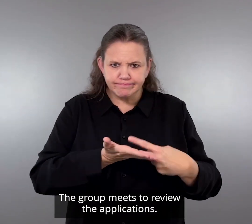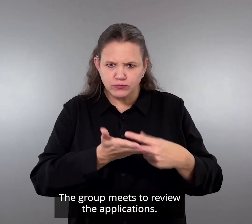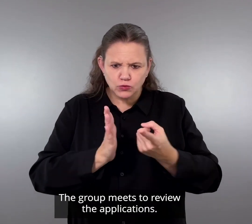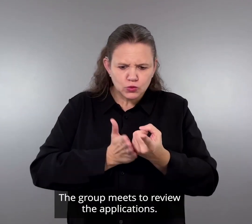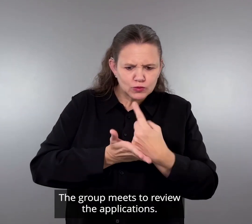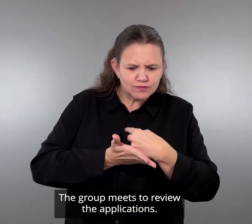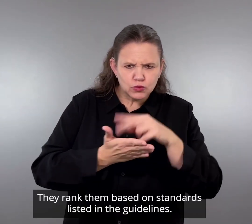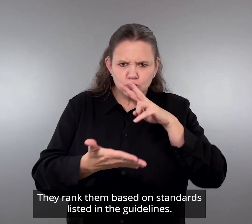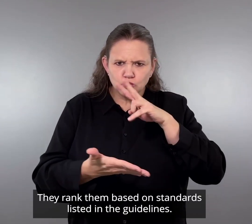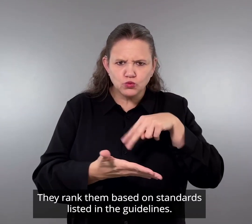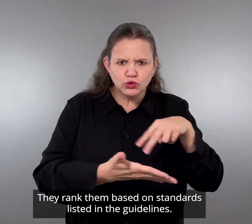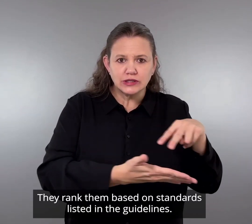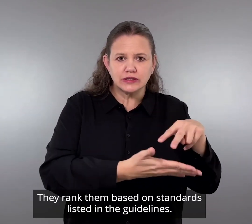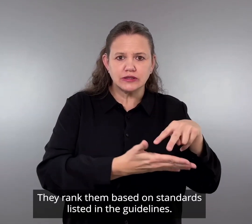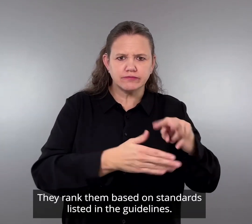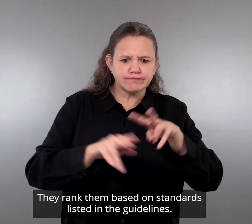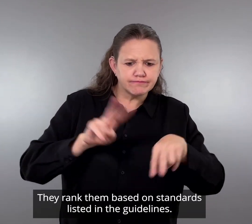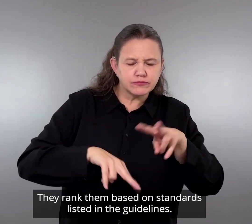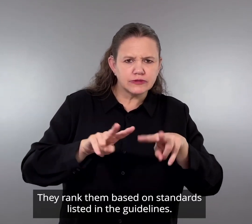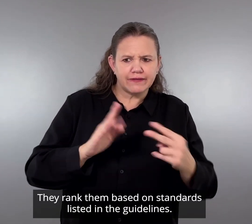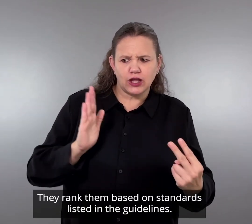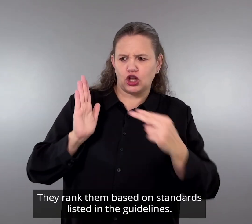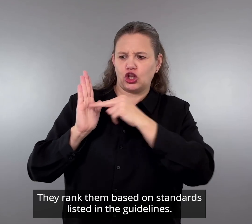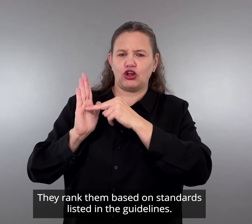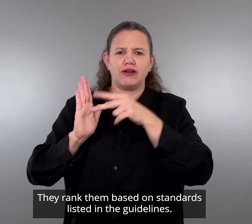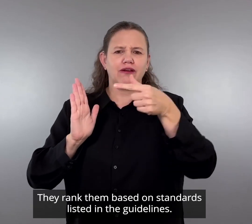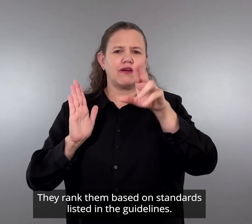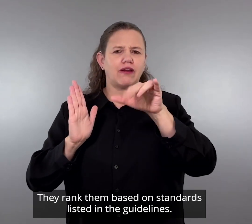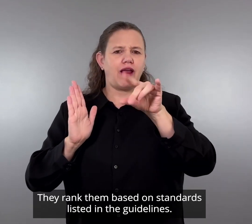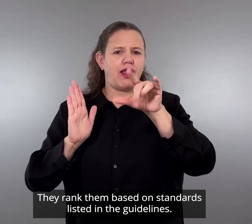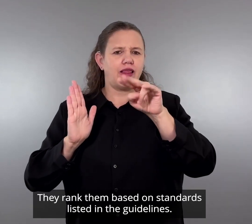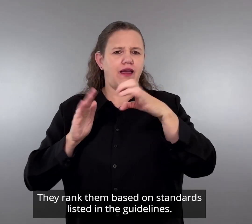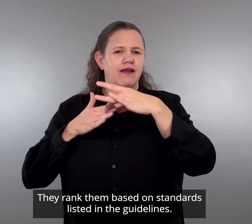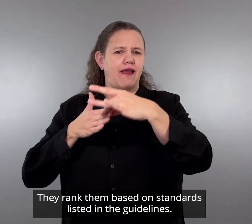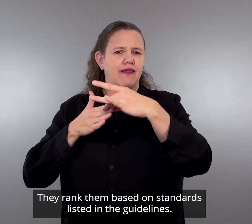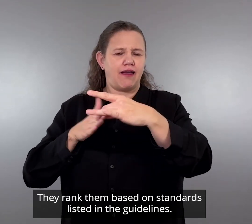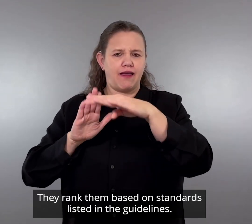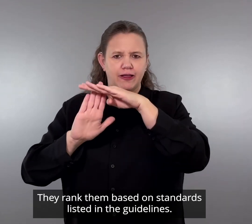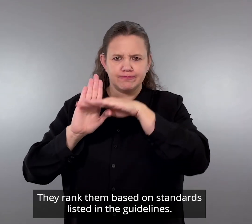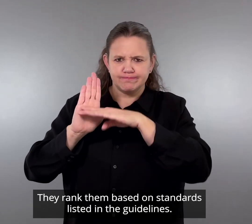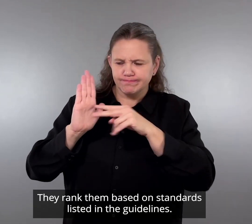applications. They rank them based on standards listed in the guidelines.